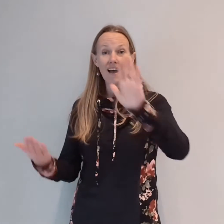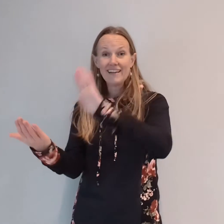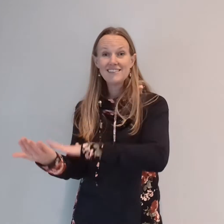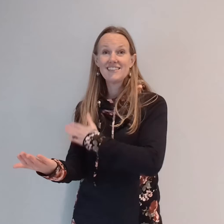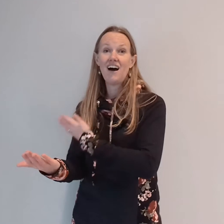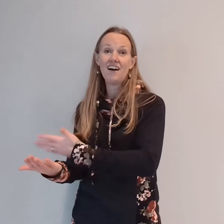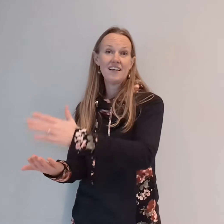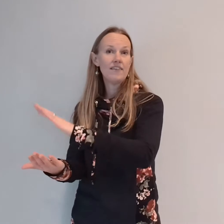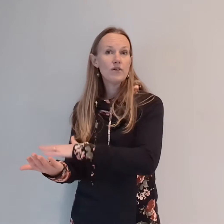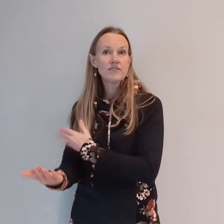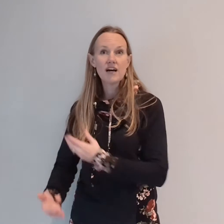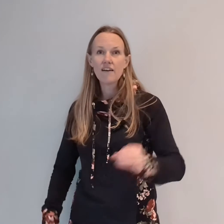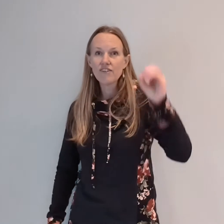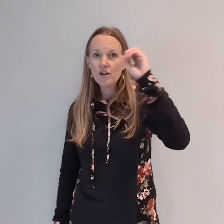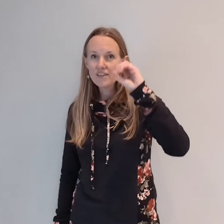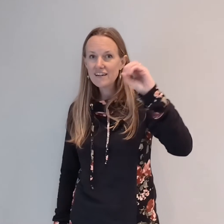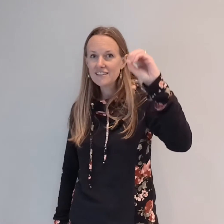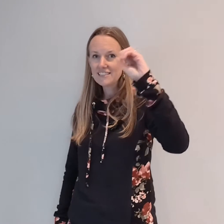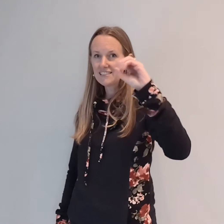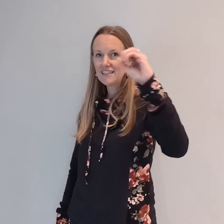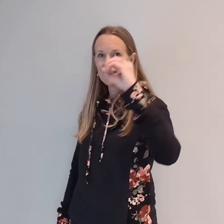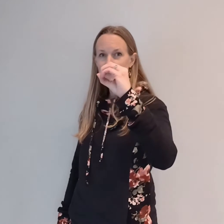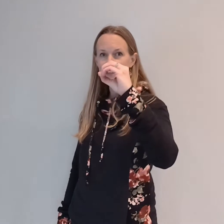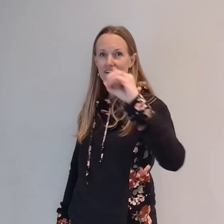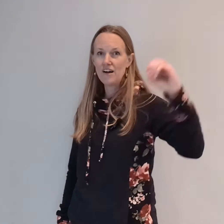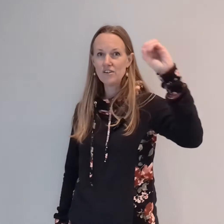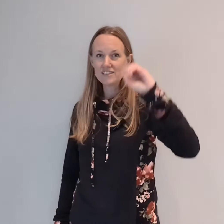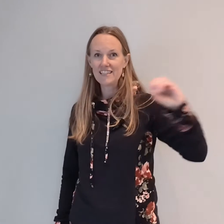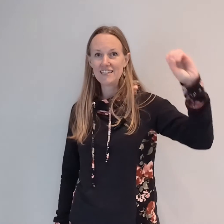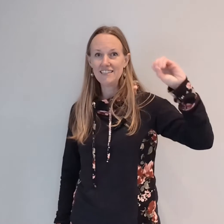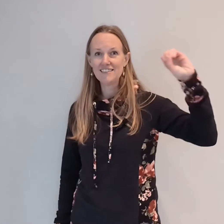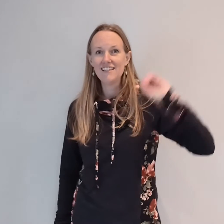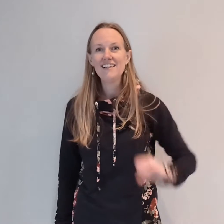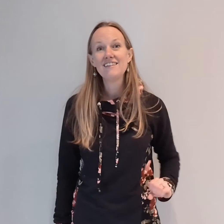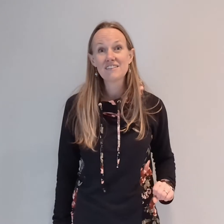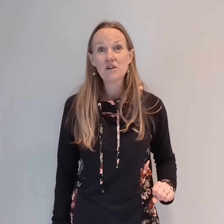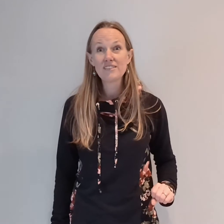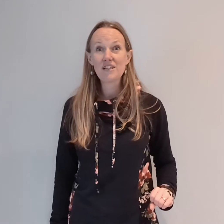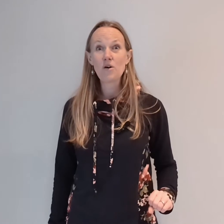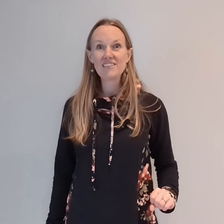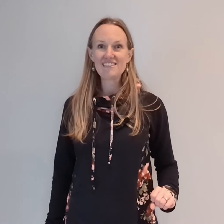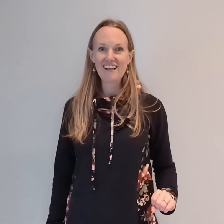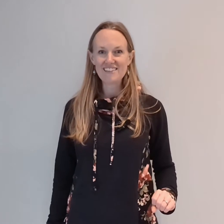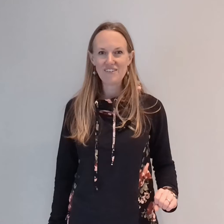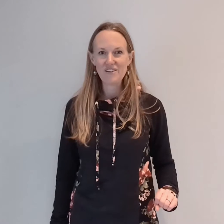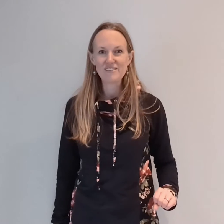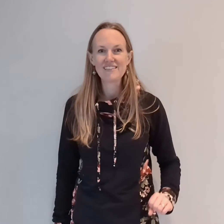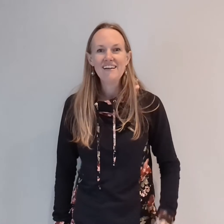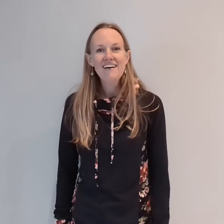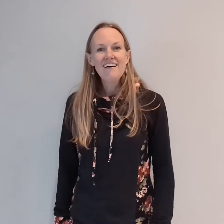my song. If you have time for O in there, it's just the letter O, just like this. You'll notice in the chorus there's lots of O's.